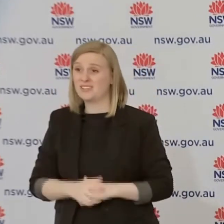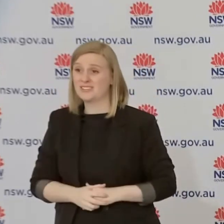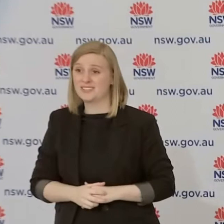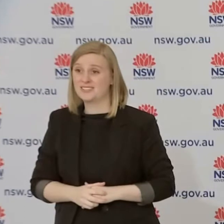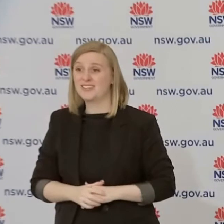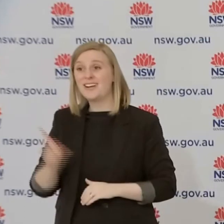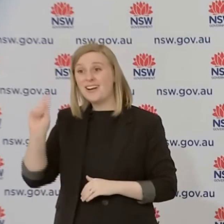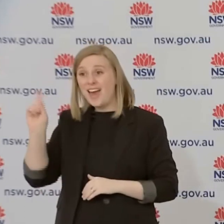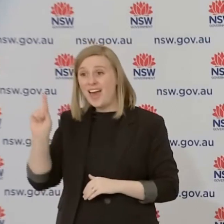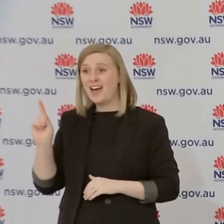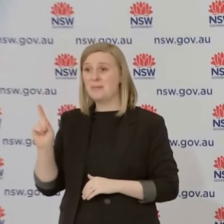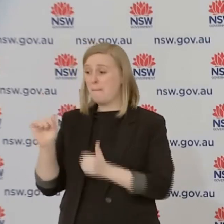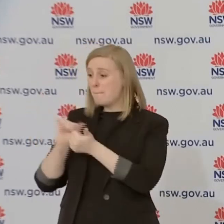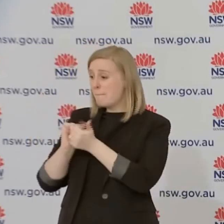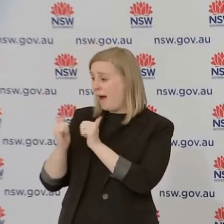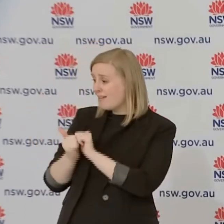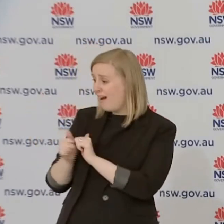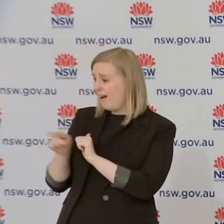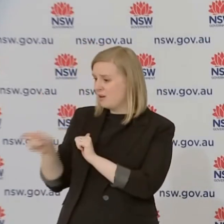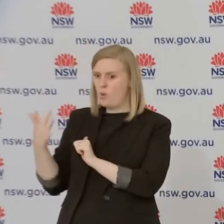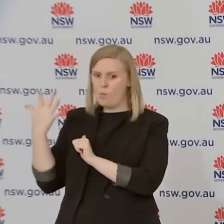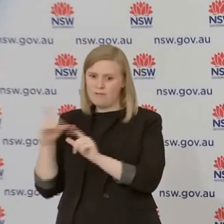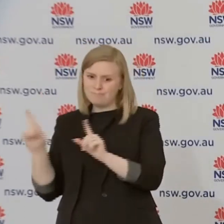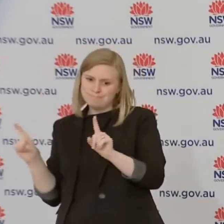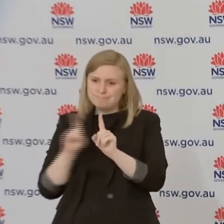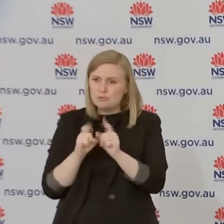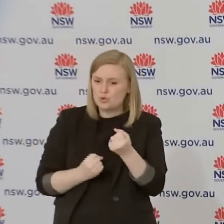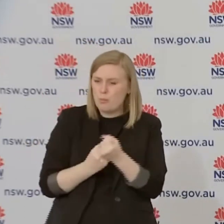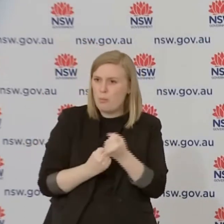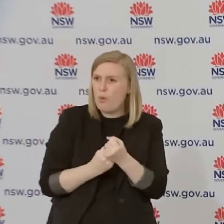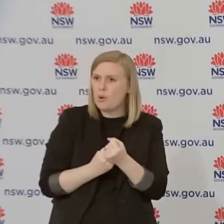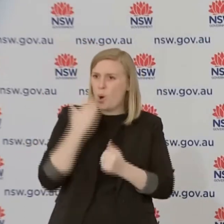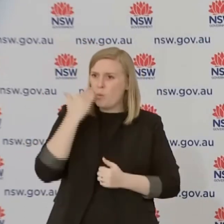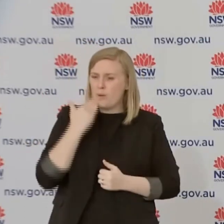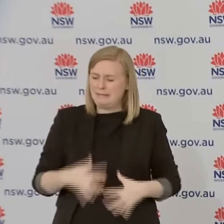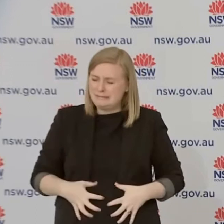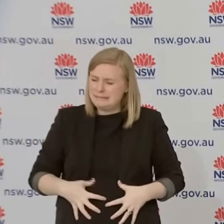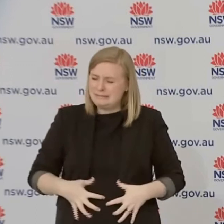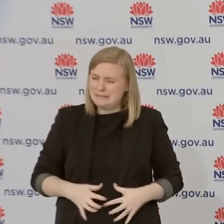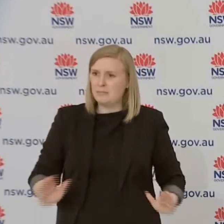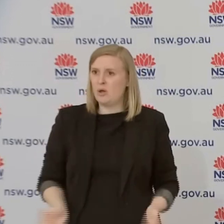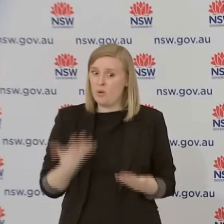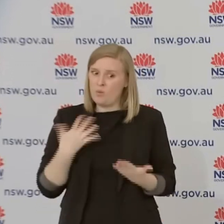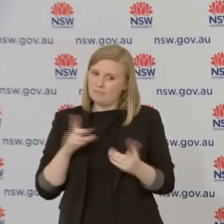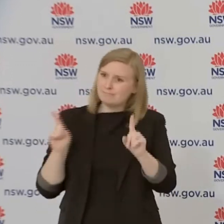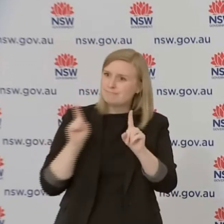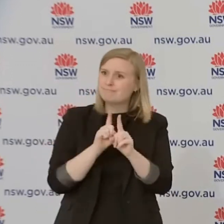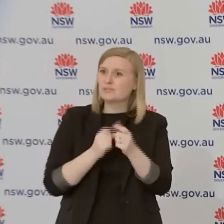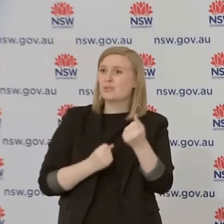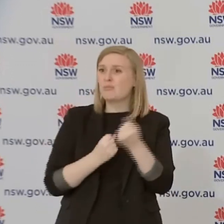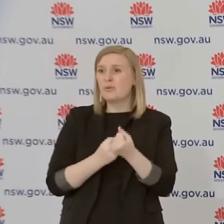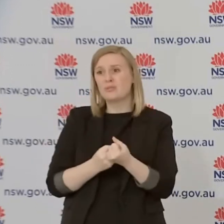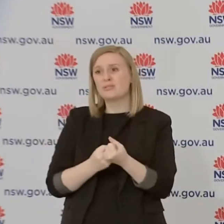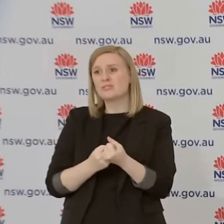the mum, the biological mum giving birth, and it's a challenging time. But I think we've got to give